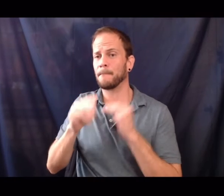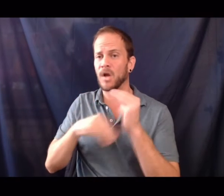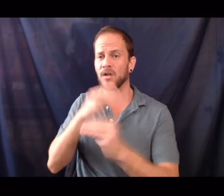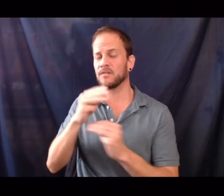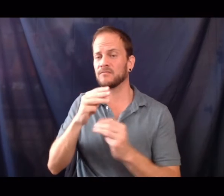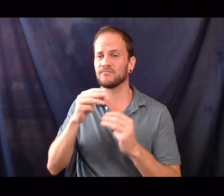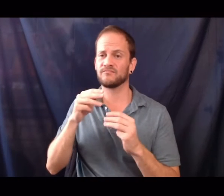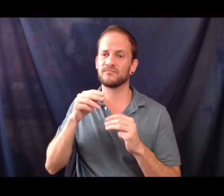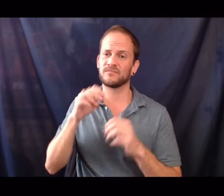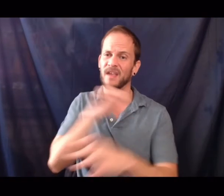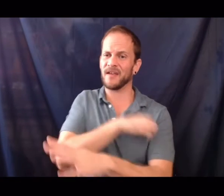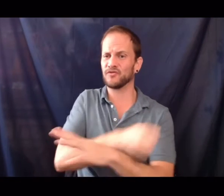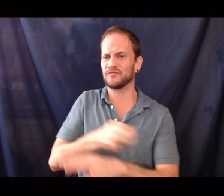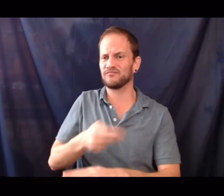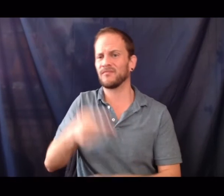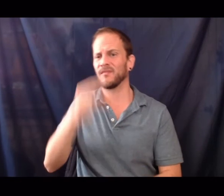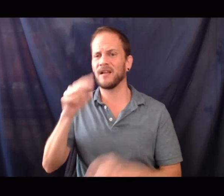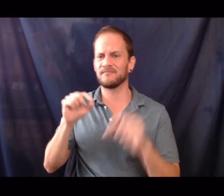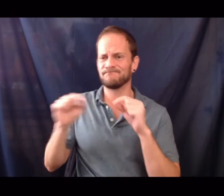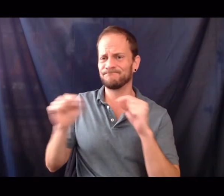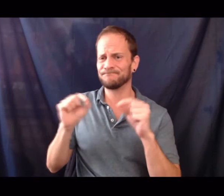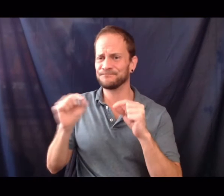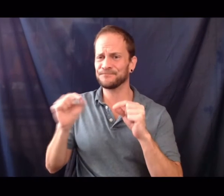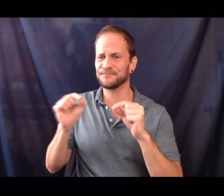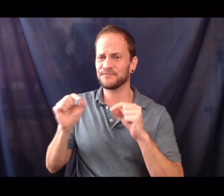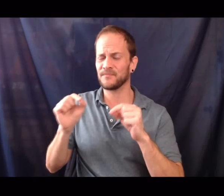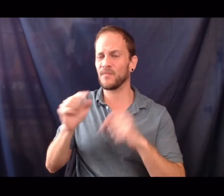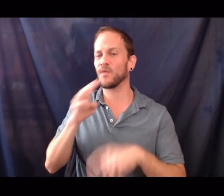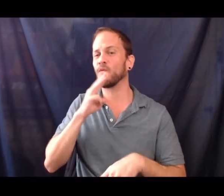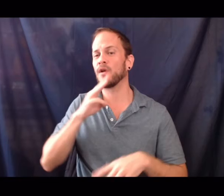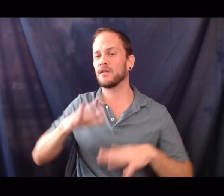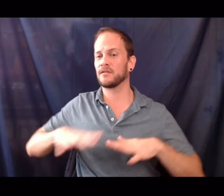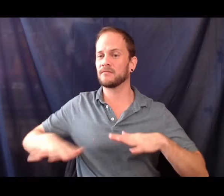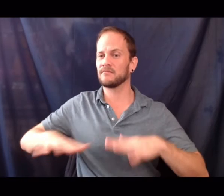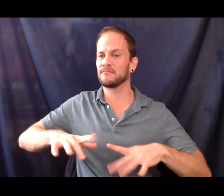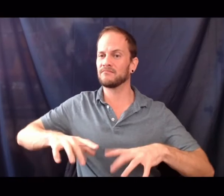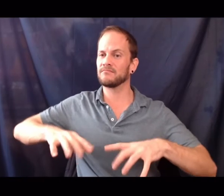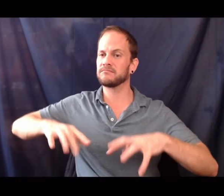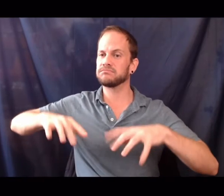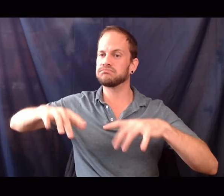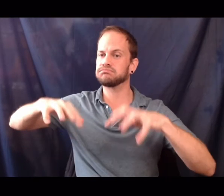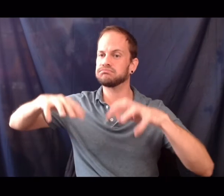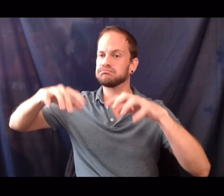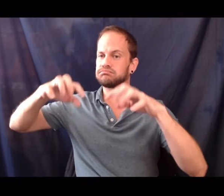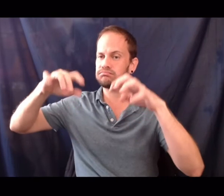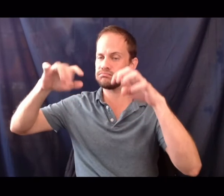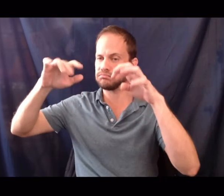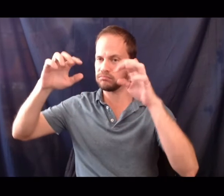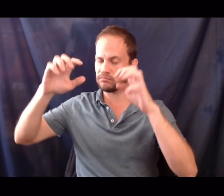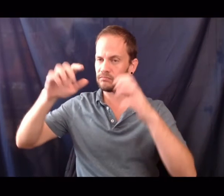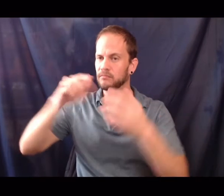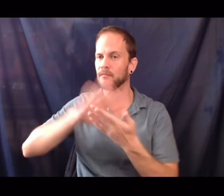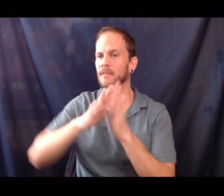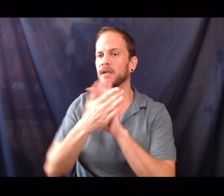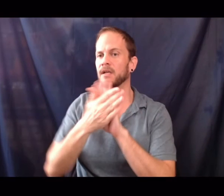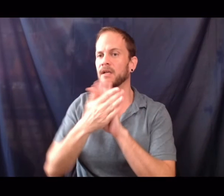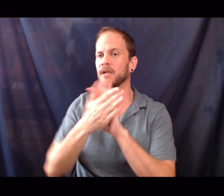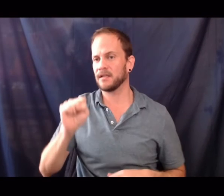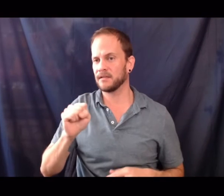they're leaving the surface of the liquid and going into a vapor phase, into a gas phase. Now,